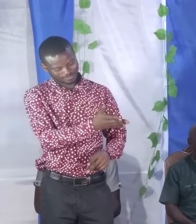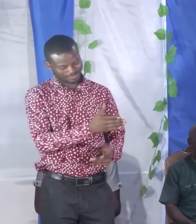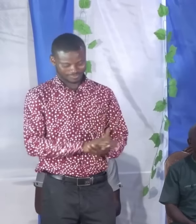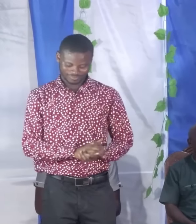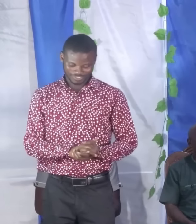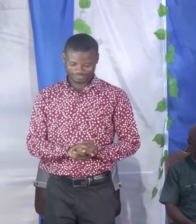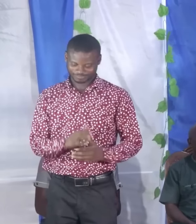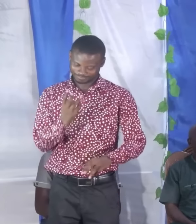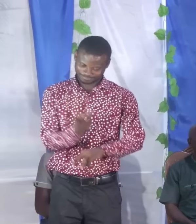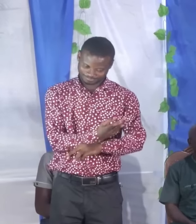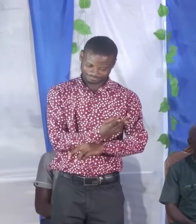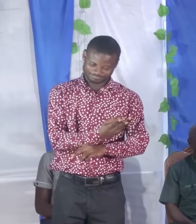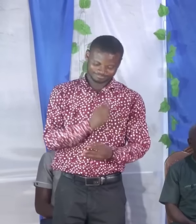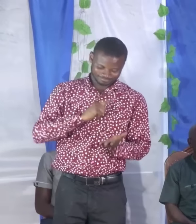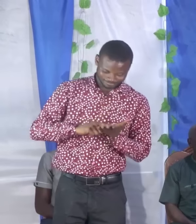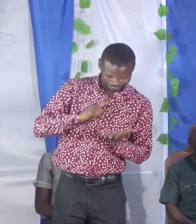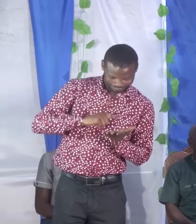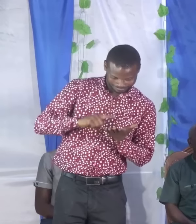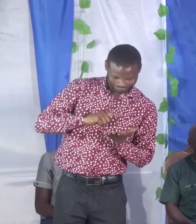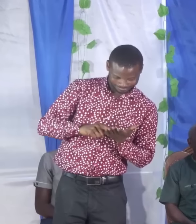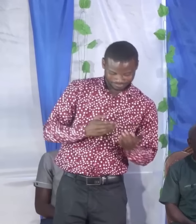eka ma me se da bi o mi nyiska